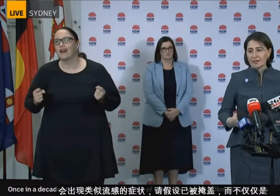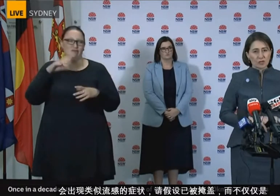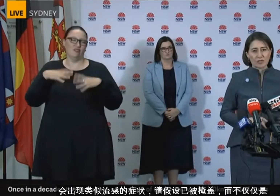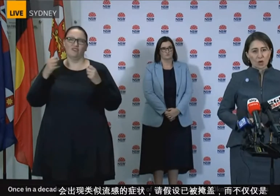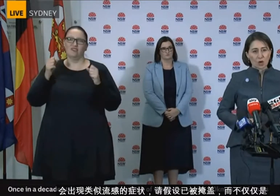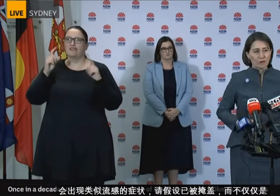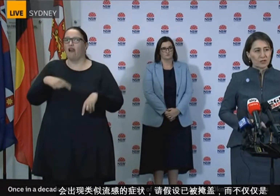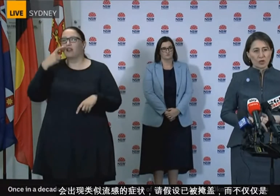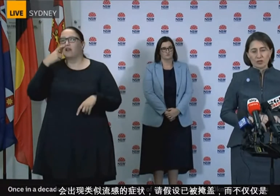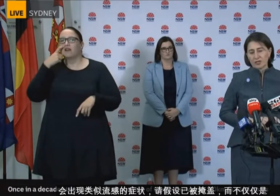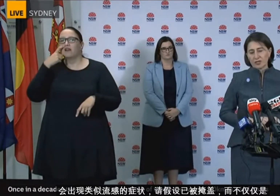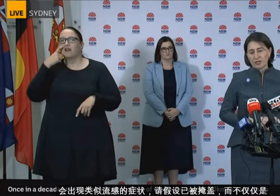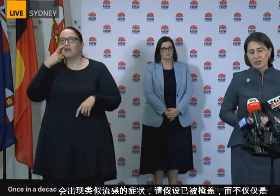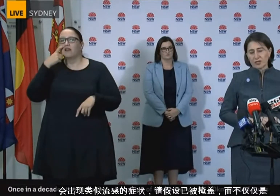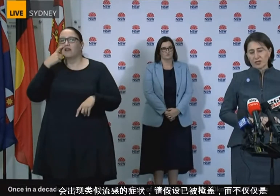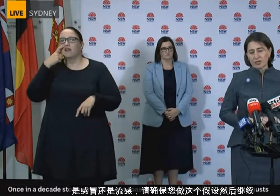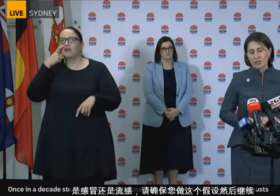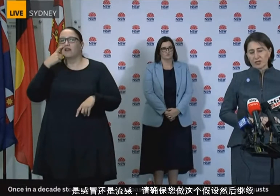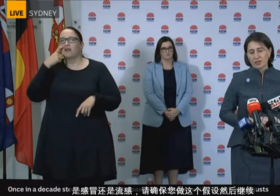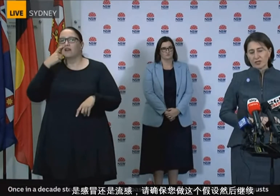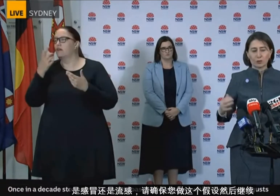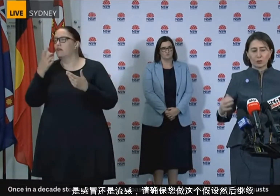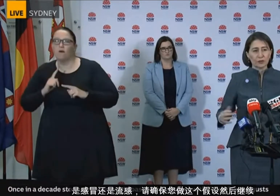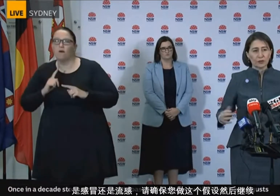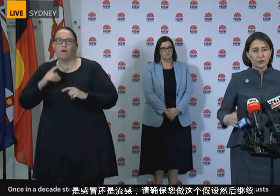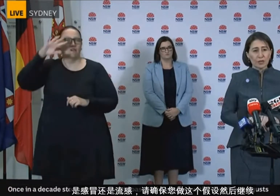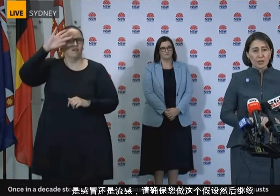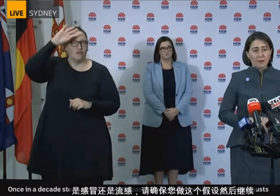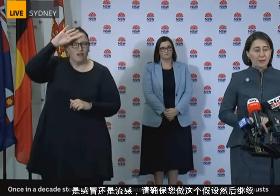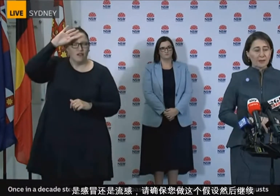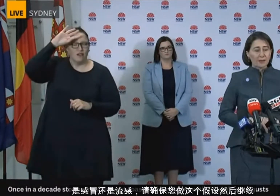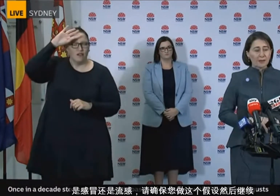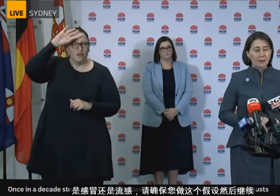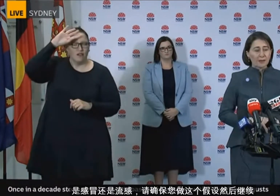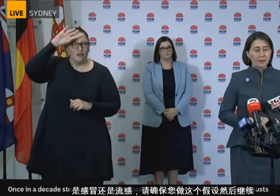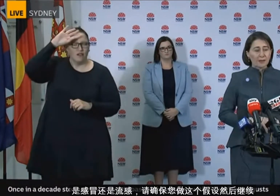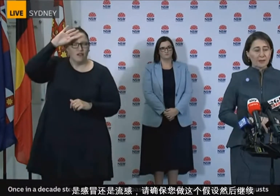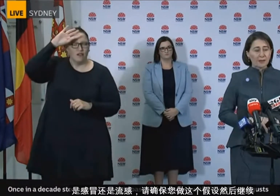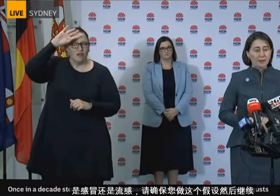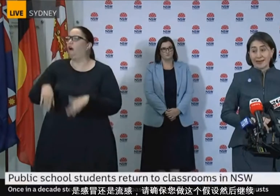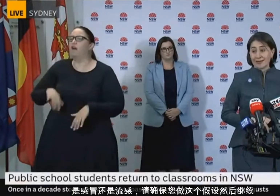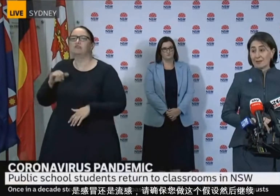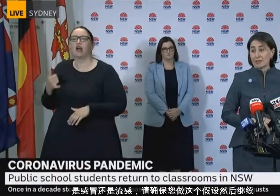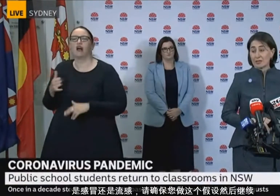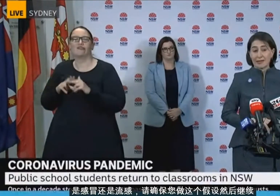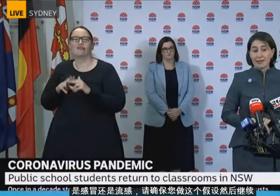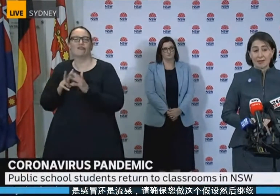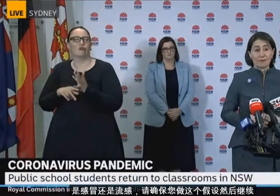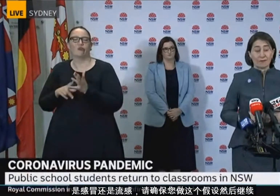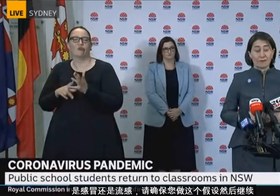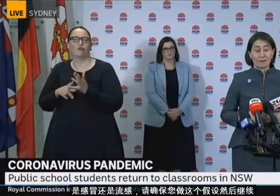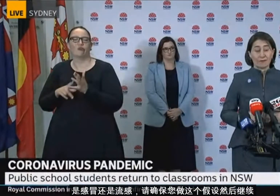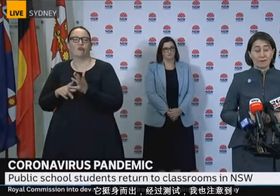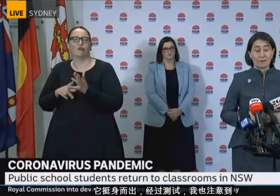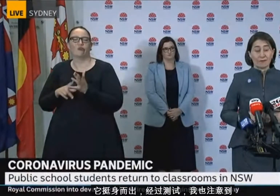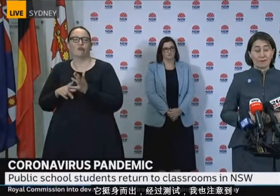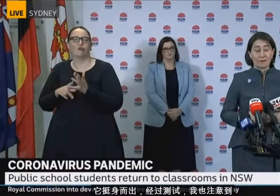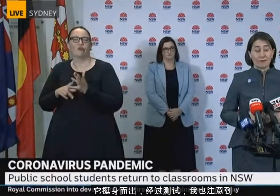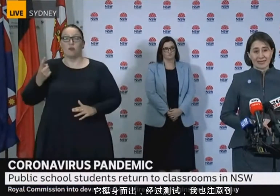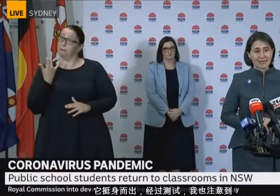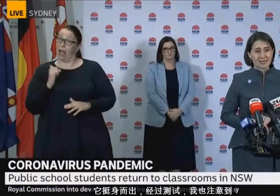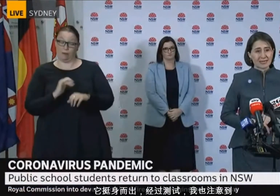flu-like symptoms. Please assume it's COVID. Don't just assume it's the cold or the flu. Please make sure you make that assumption